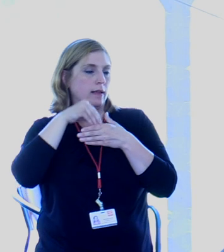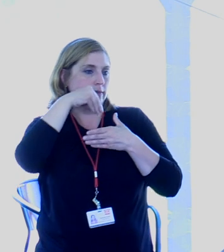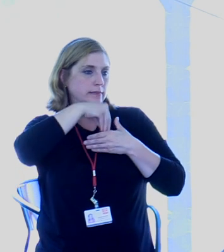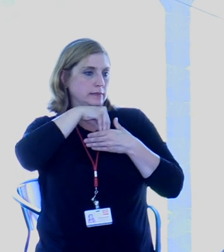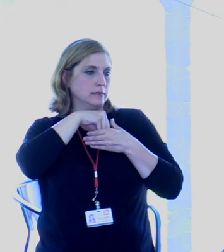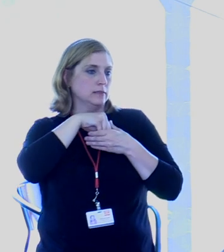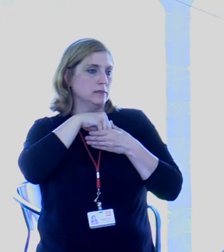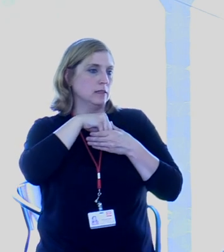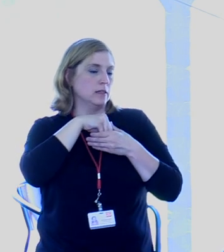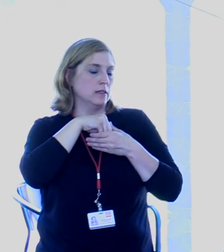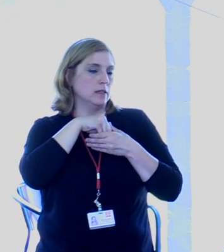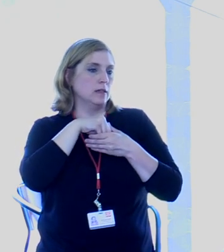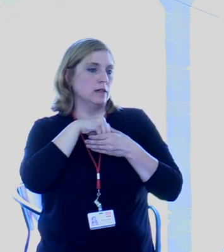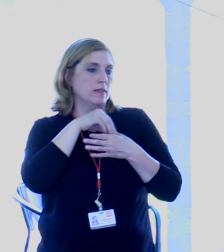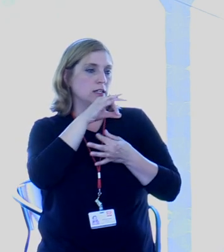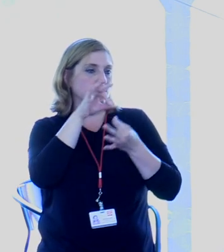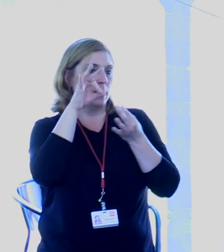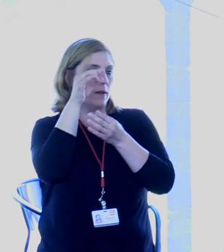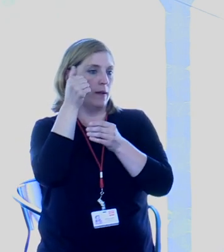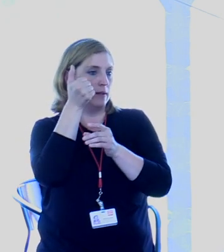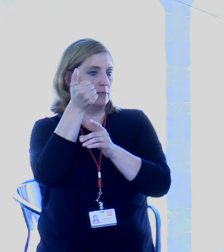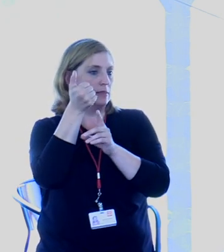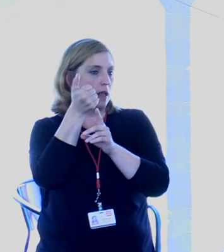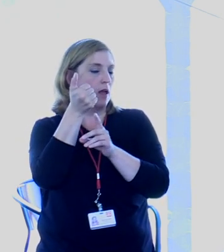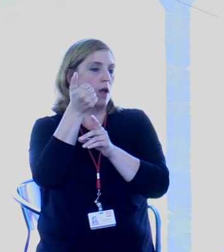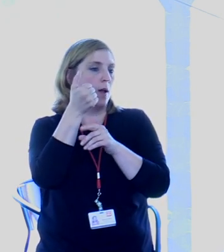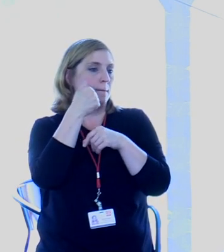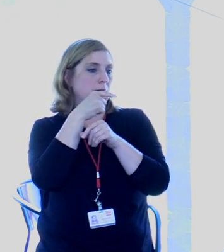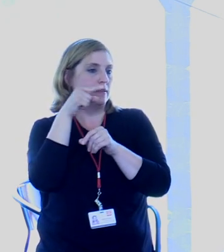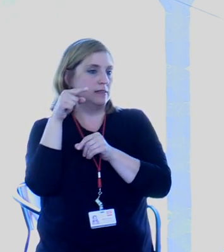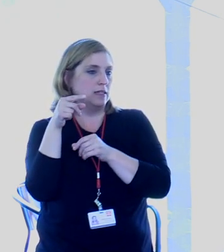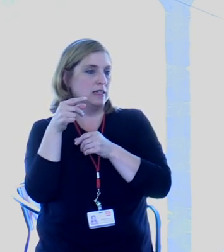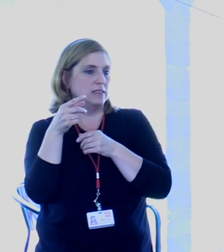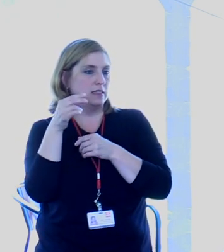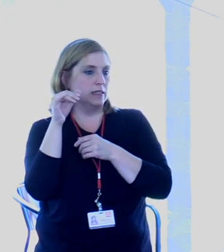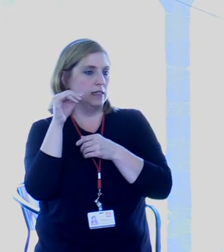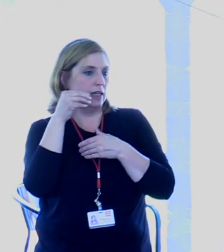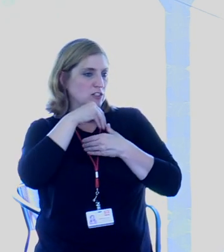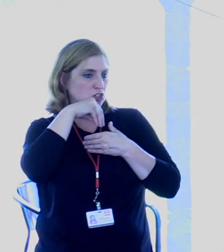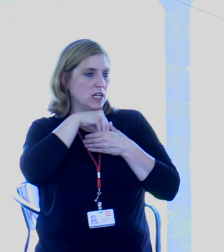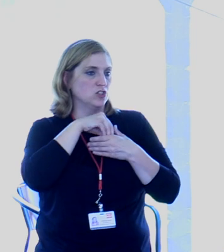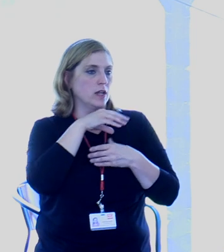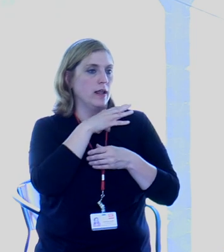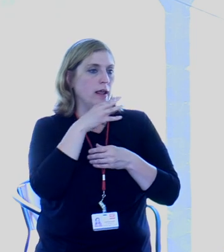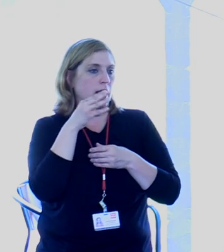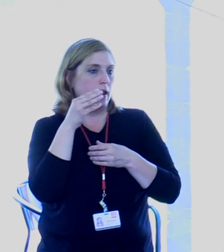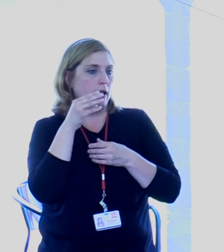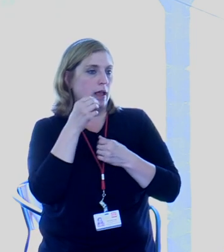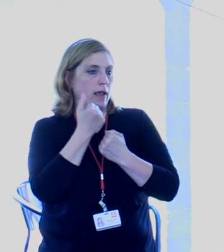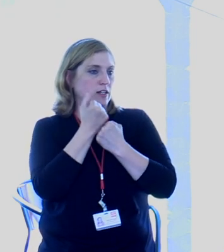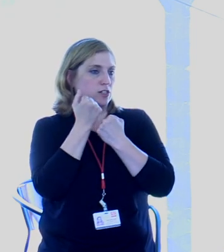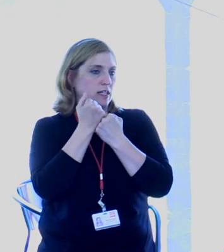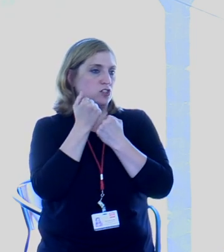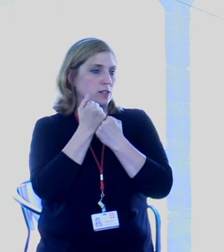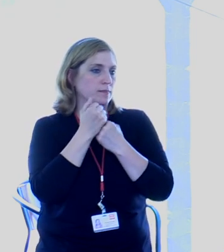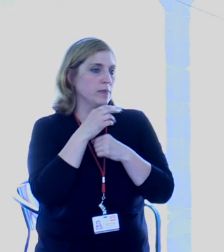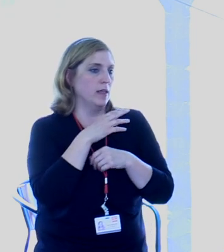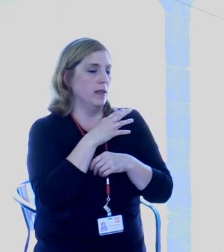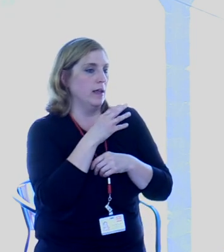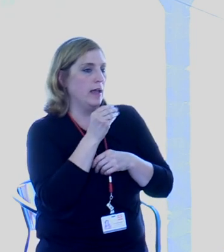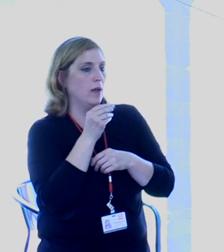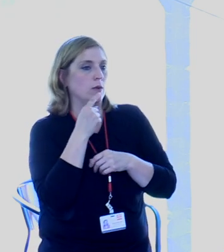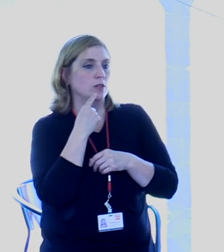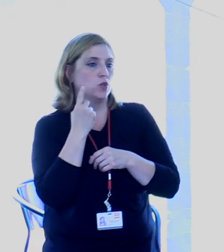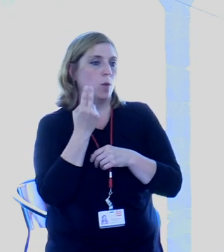us. The Spirit himself makes this intercession. And we are told by St.